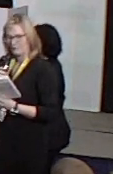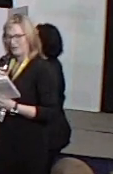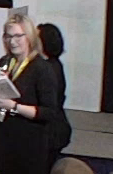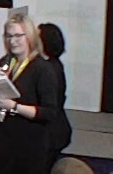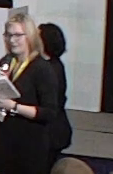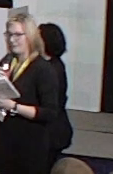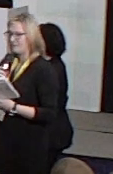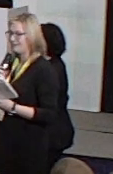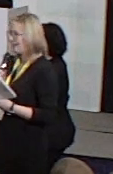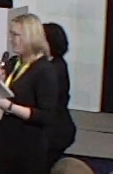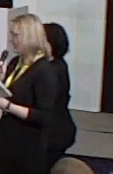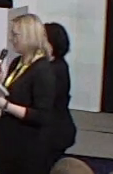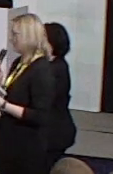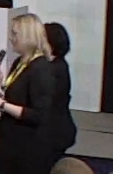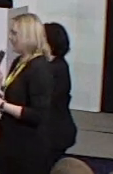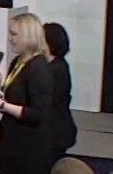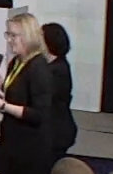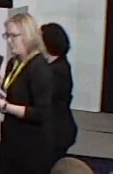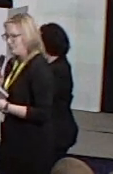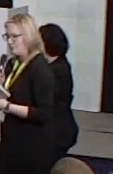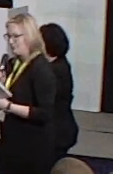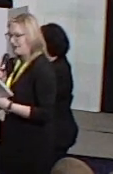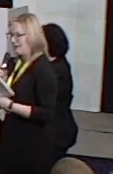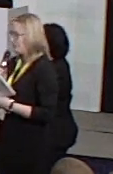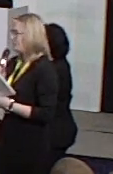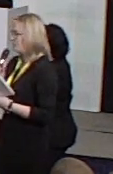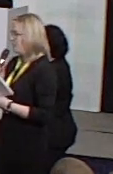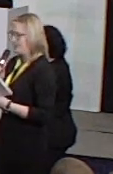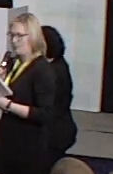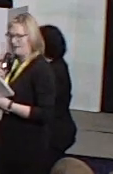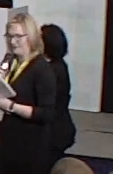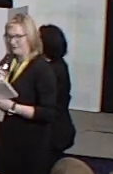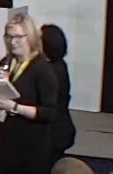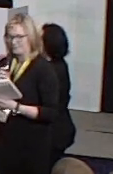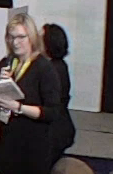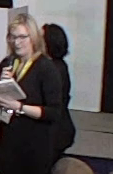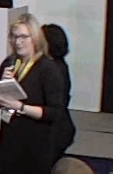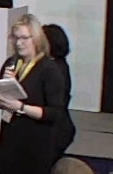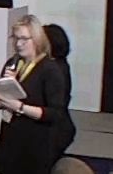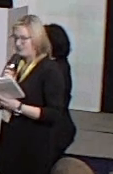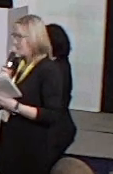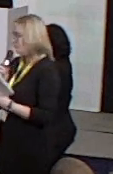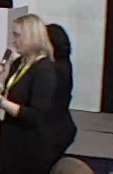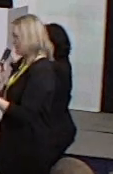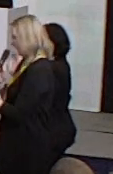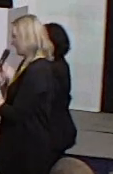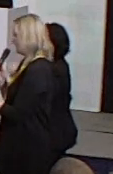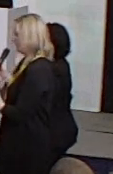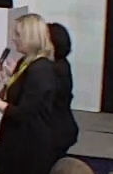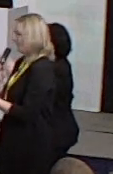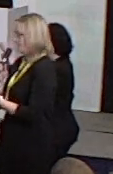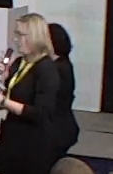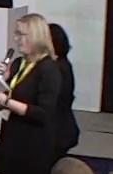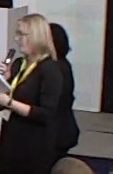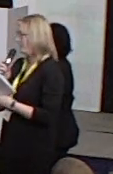also felt that they feel it's getting better, has improved, and there is growing awareness. Some of the issues are similar